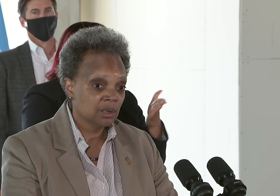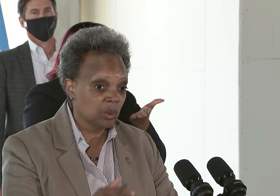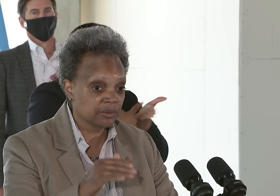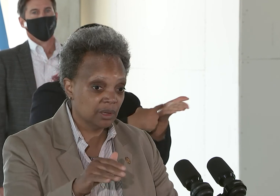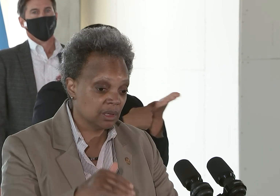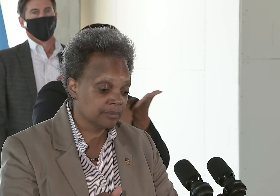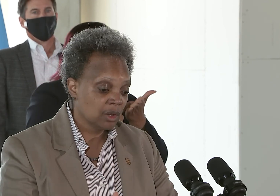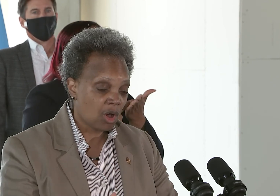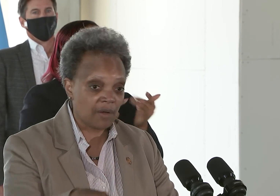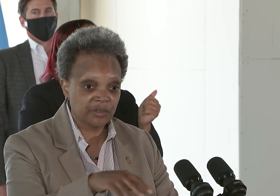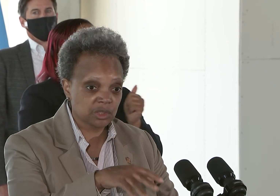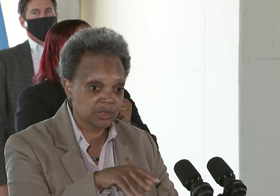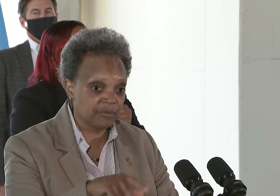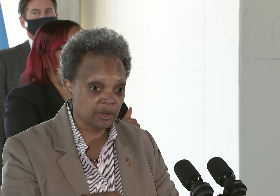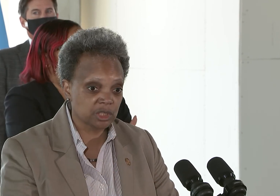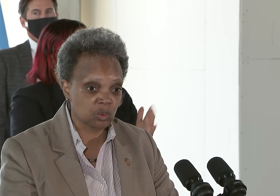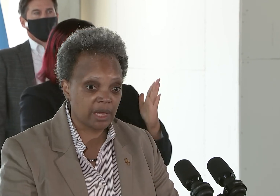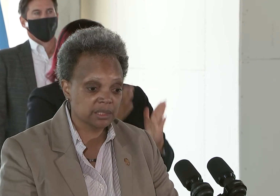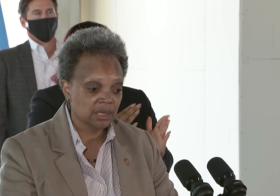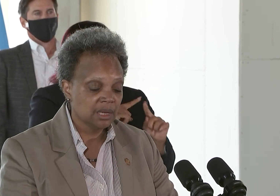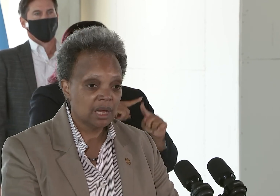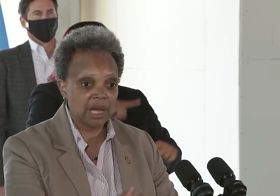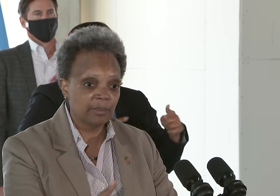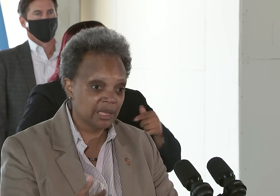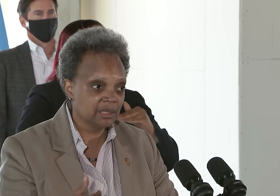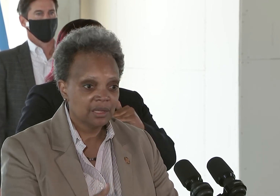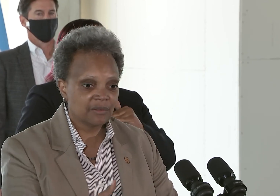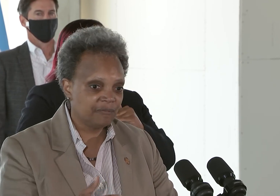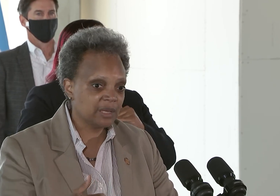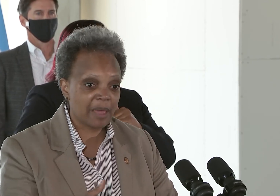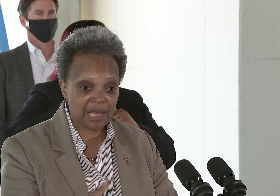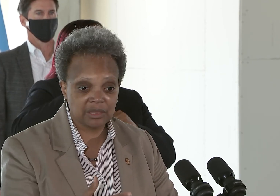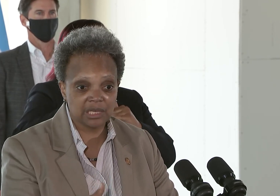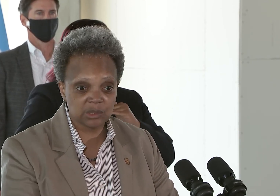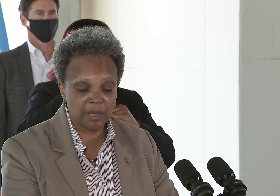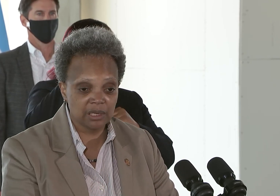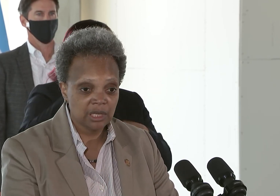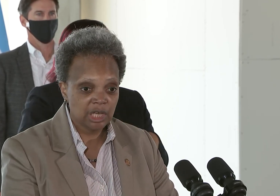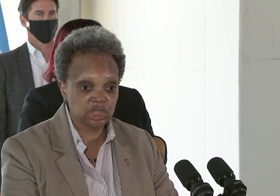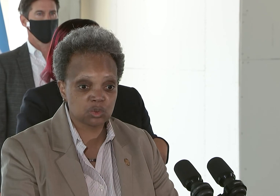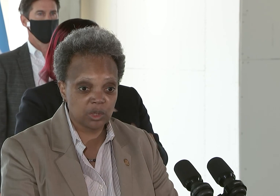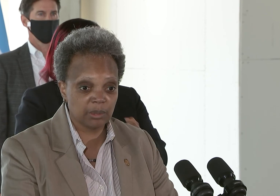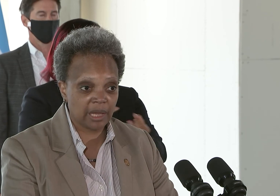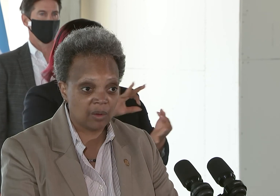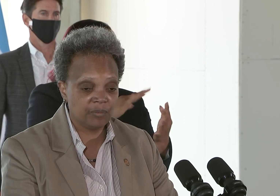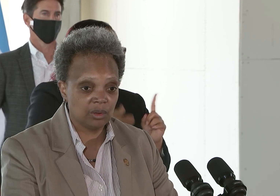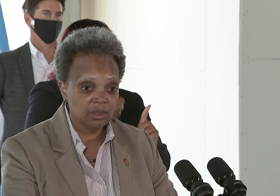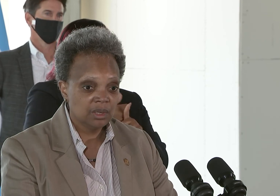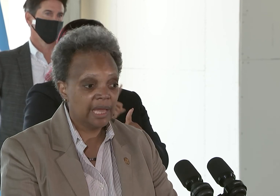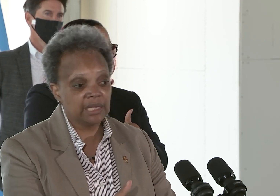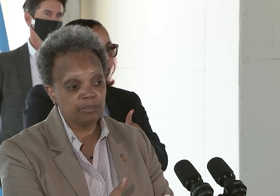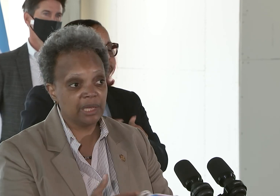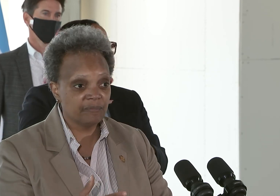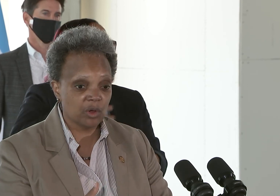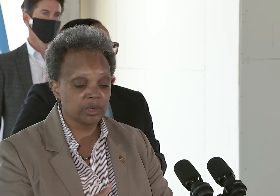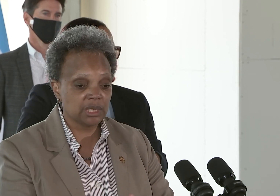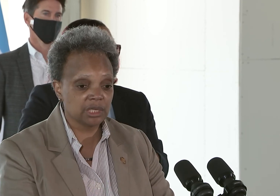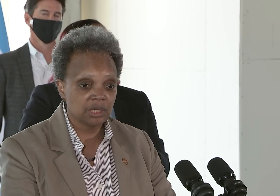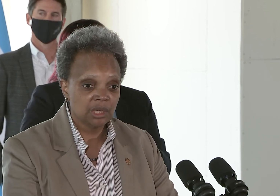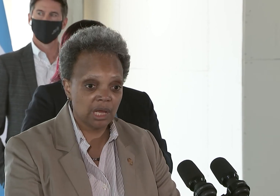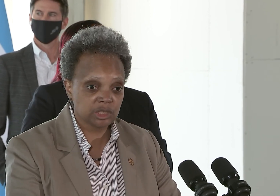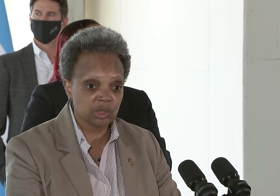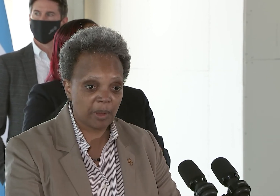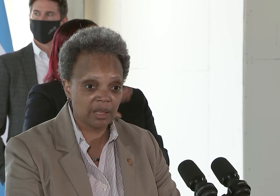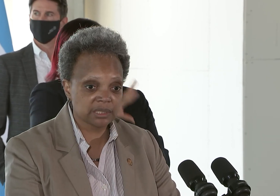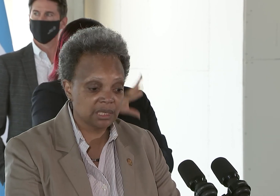activity with officers of various ranks, and the feedback I think has been extremely helpful, and then being folded